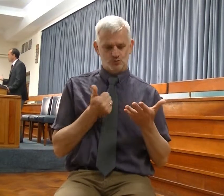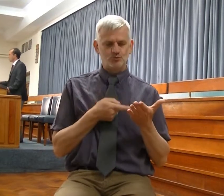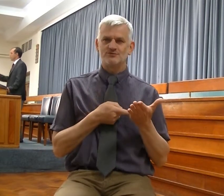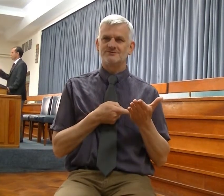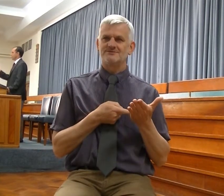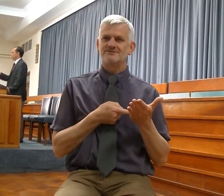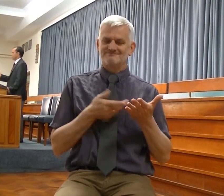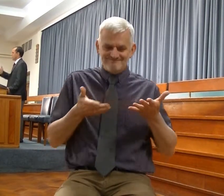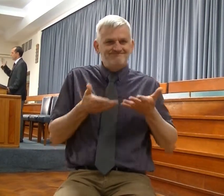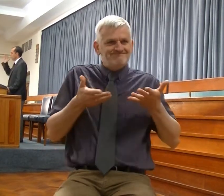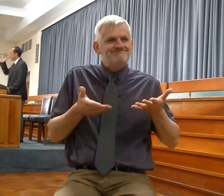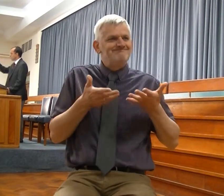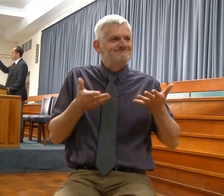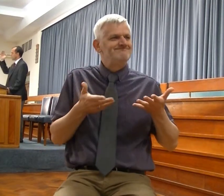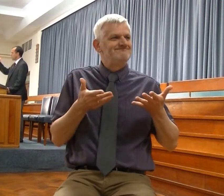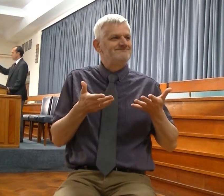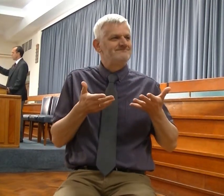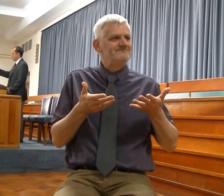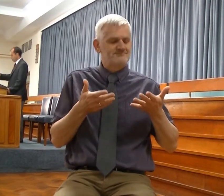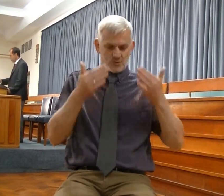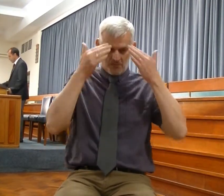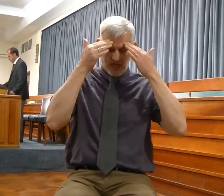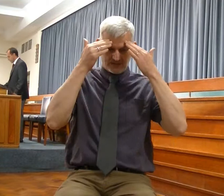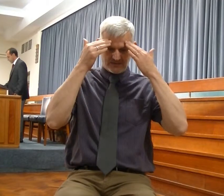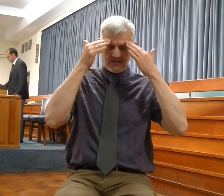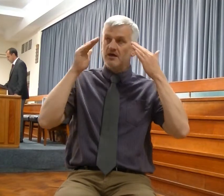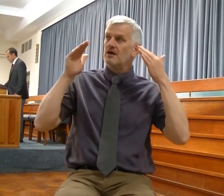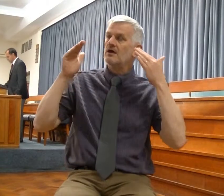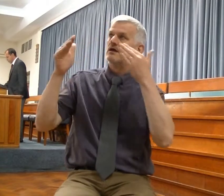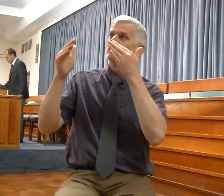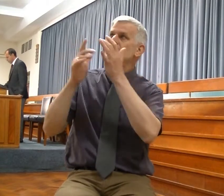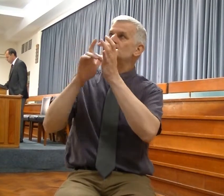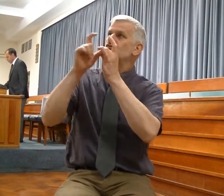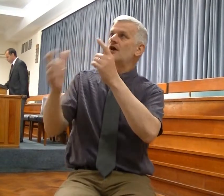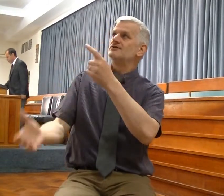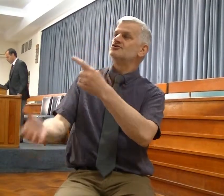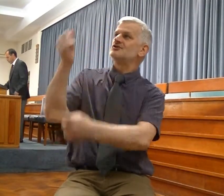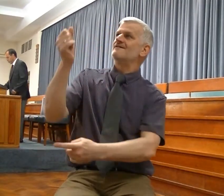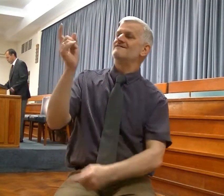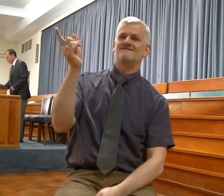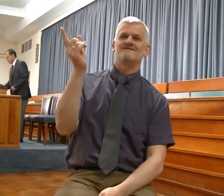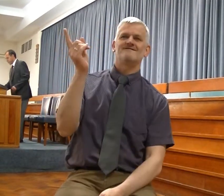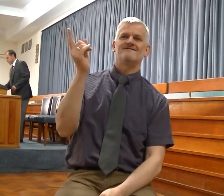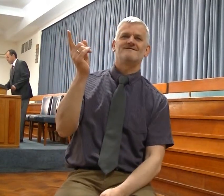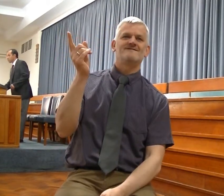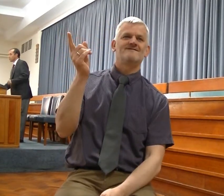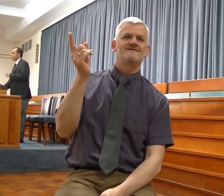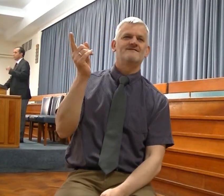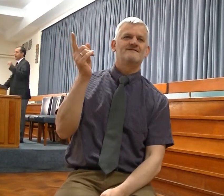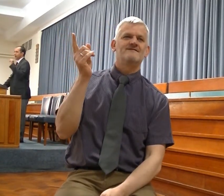opportunity to lift you up and to focus your mind on what Christ has done on the cross for